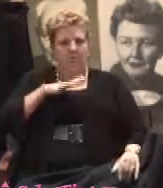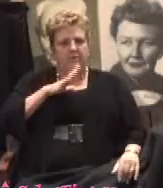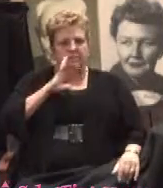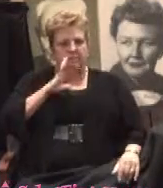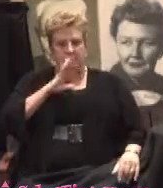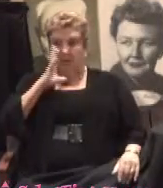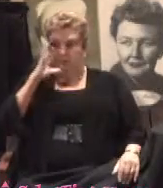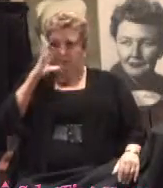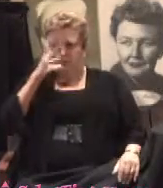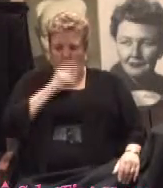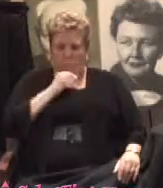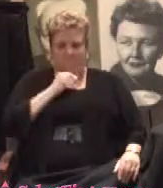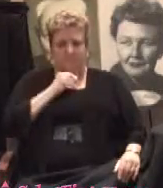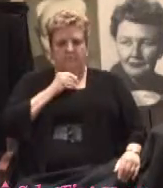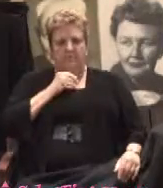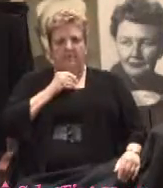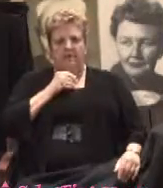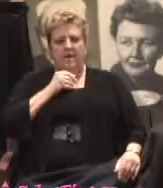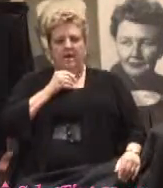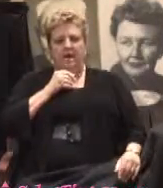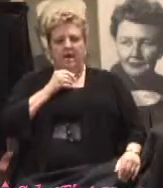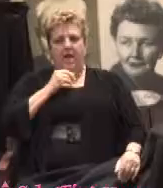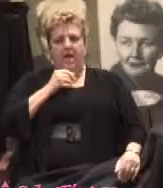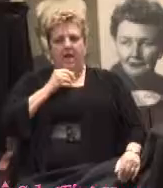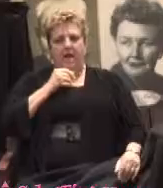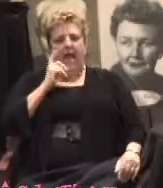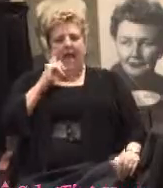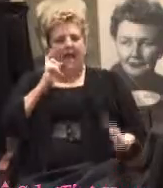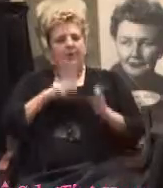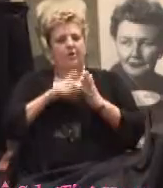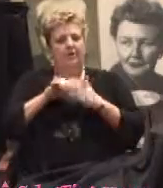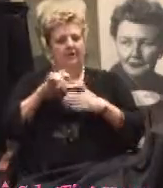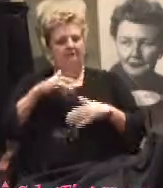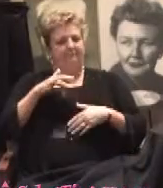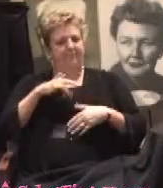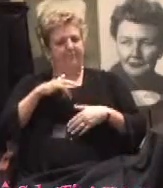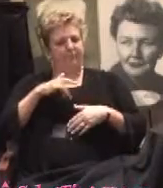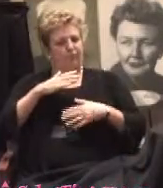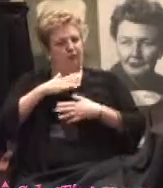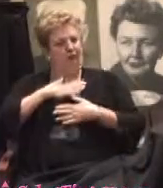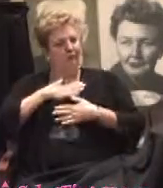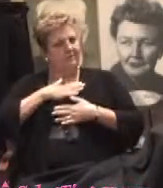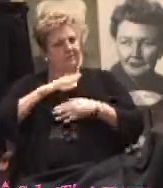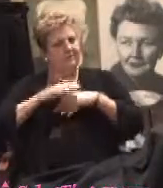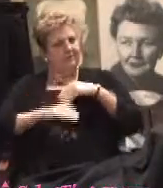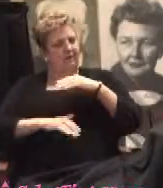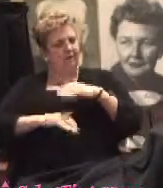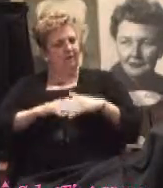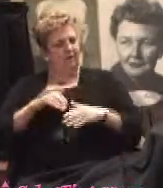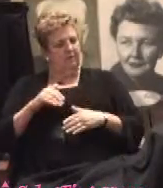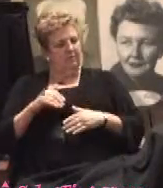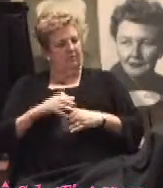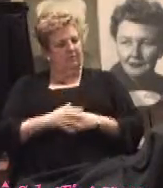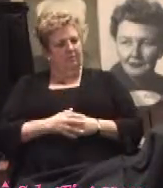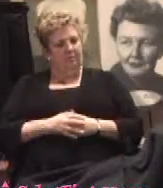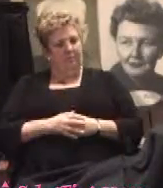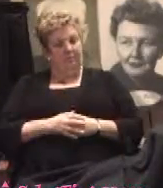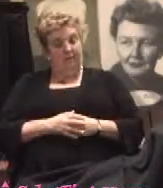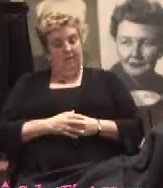beautiful. And I noticed that I feel relaxed and comfortable in my own skin. And maybe only the men will understand this, but that was a